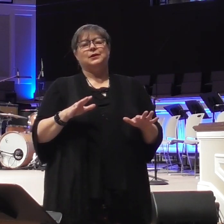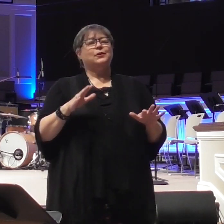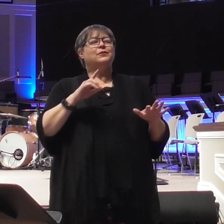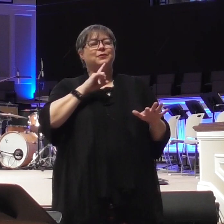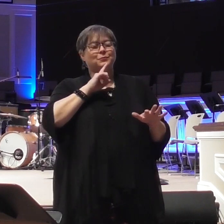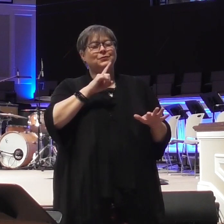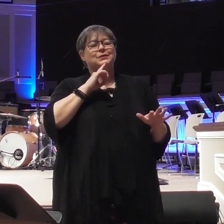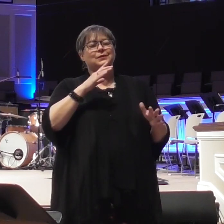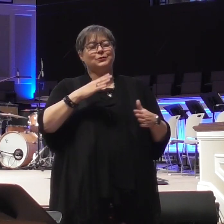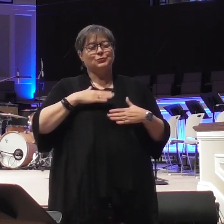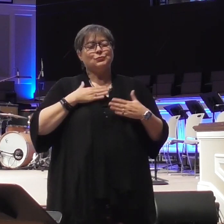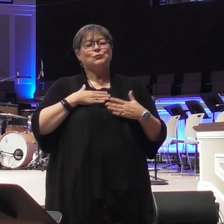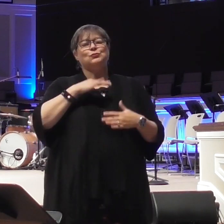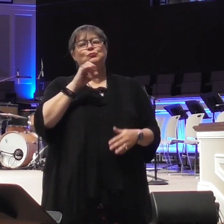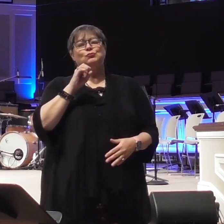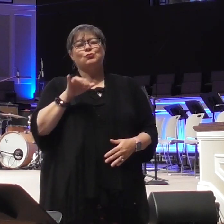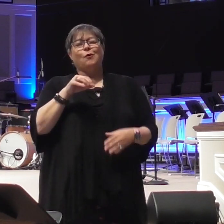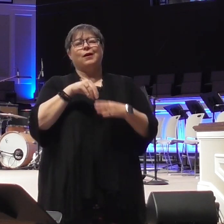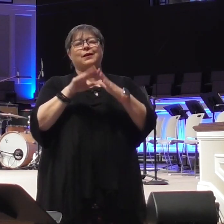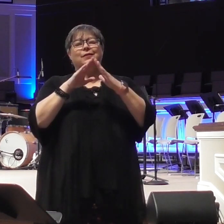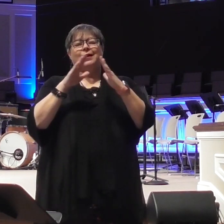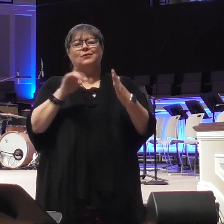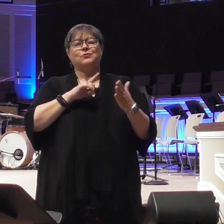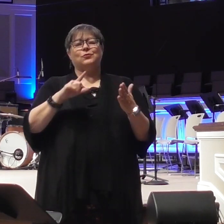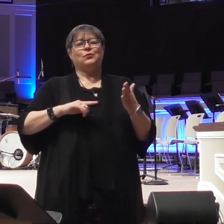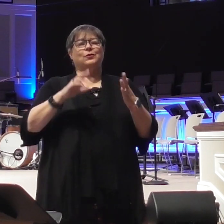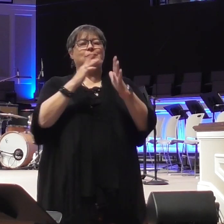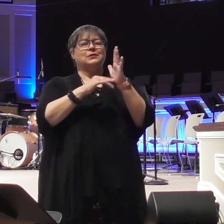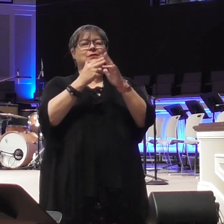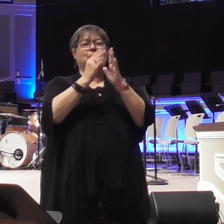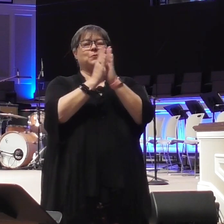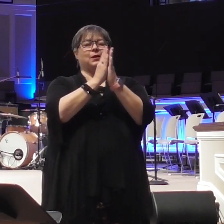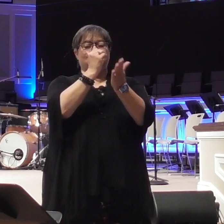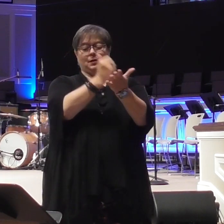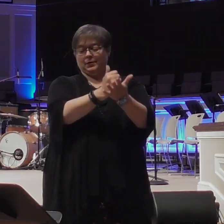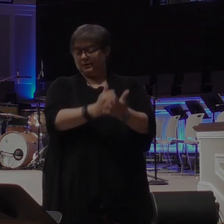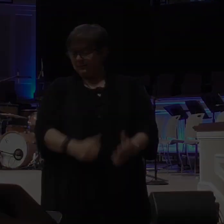joy in the house of the Lord. And in Jesus Christ's name we pray. Amen.